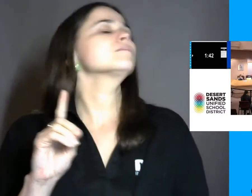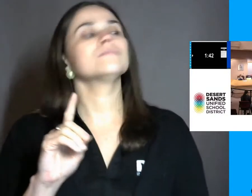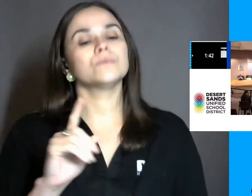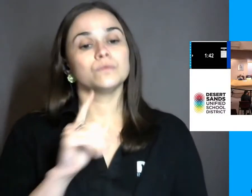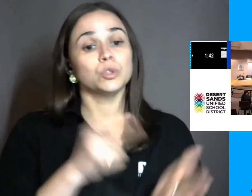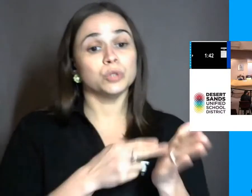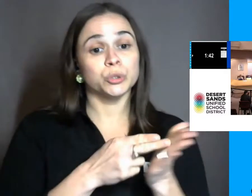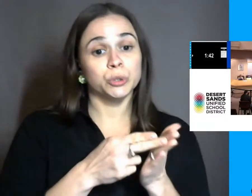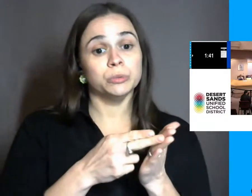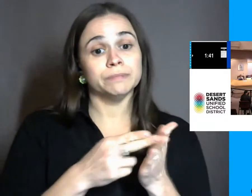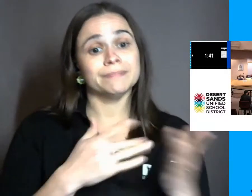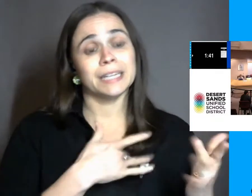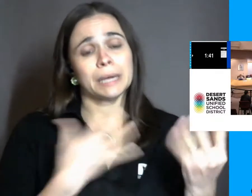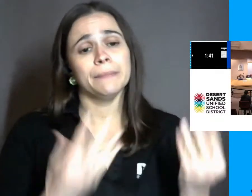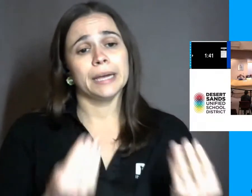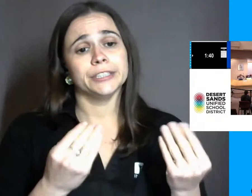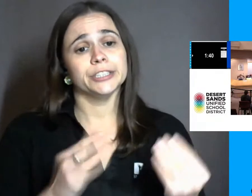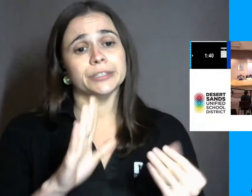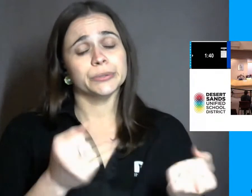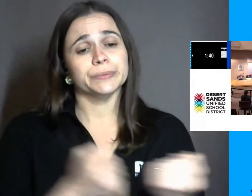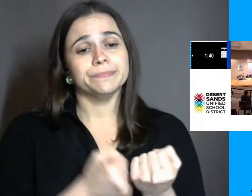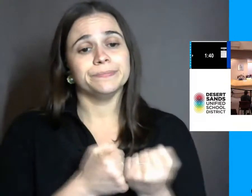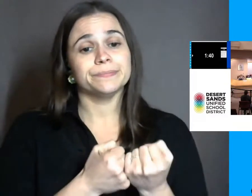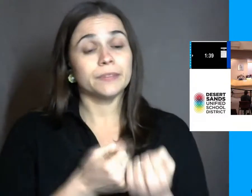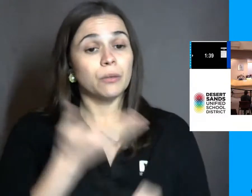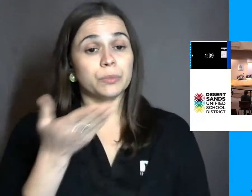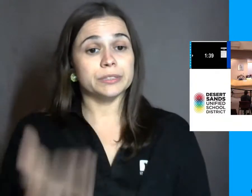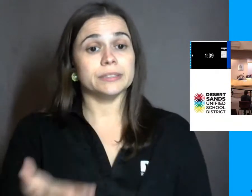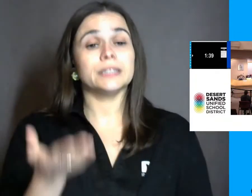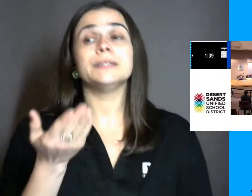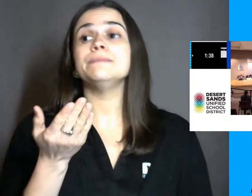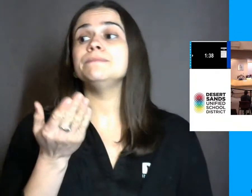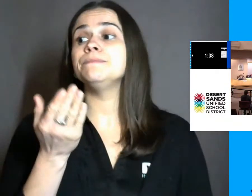side. I was at an arcade yesterday with my son.